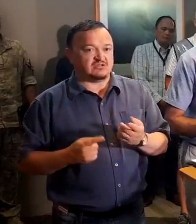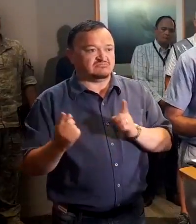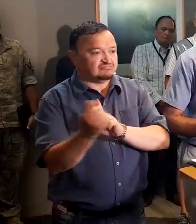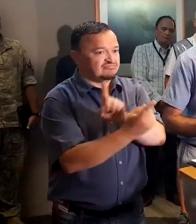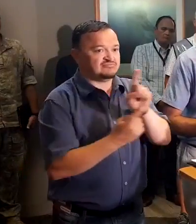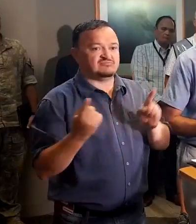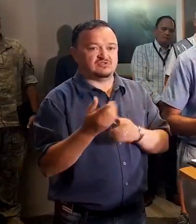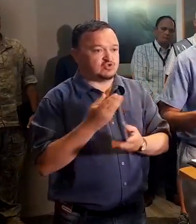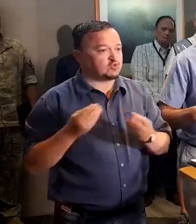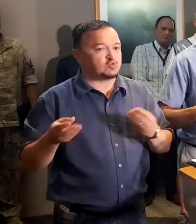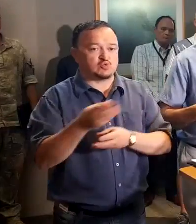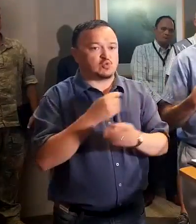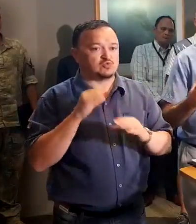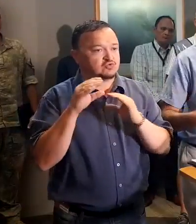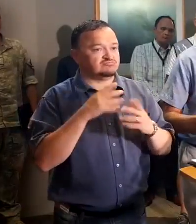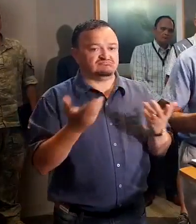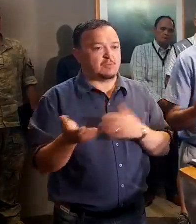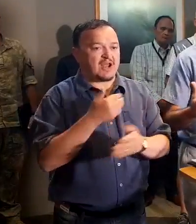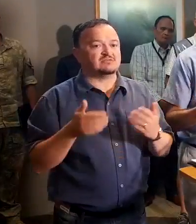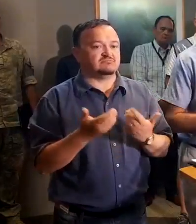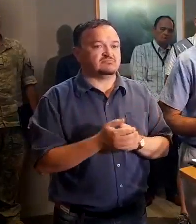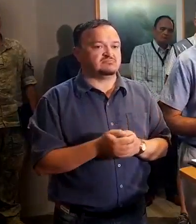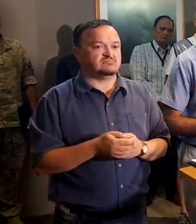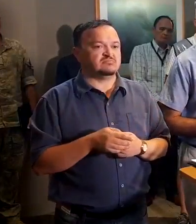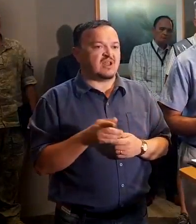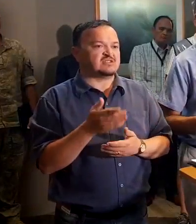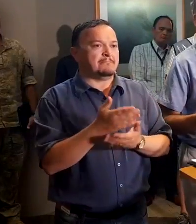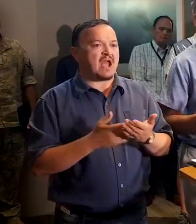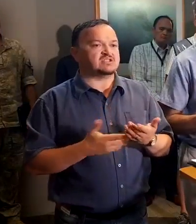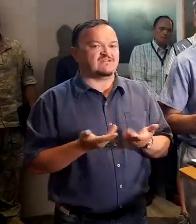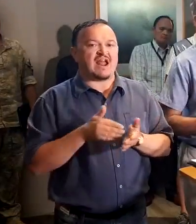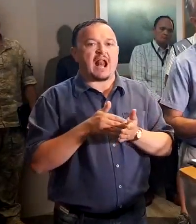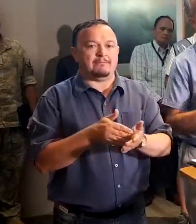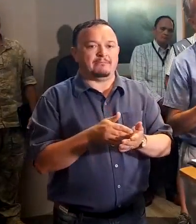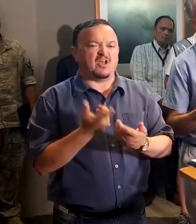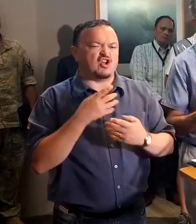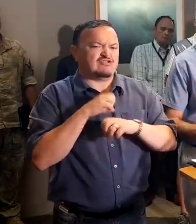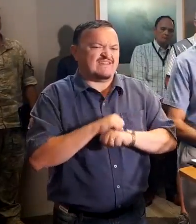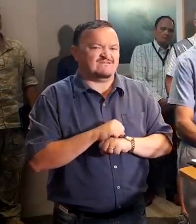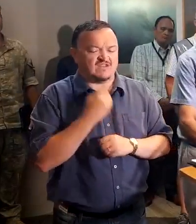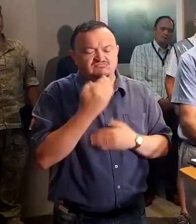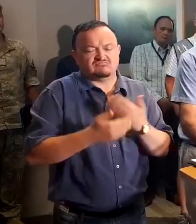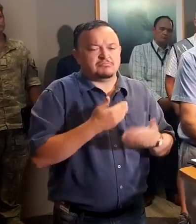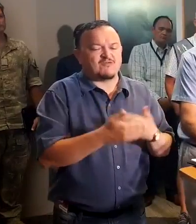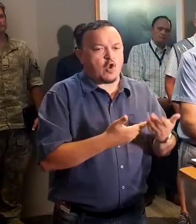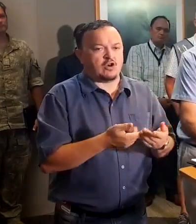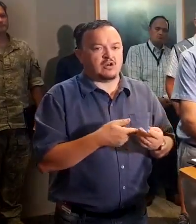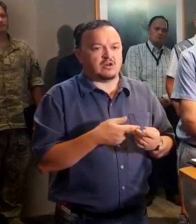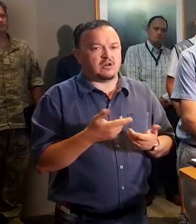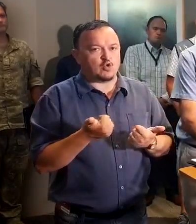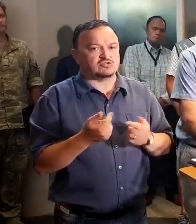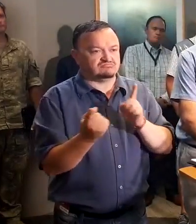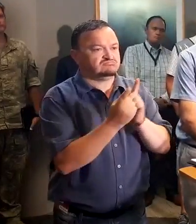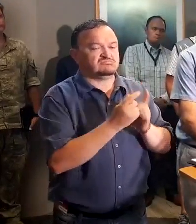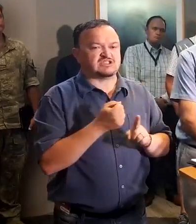and communicate, which is part of the grief process and part of the recovery process.